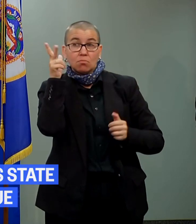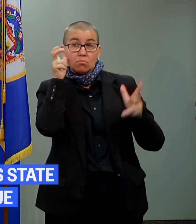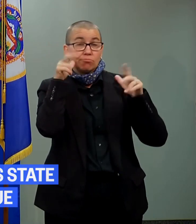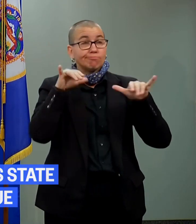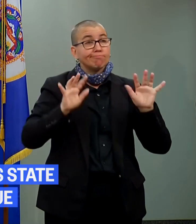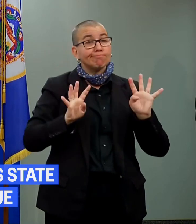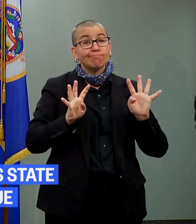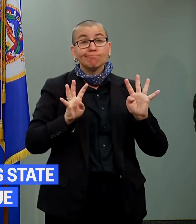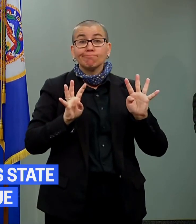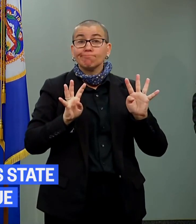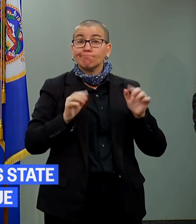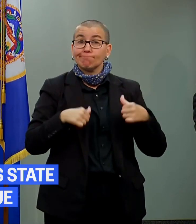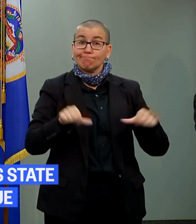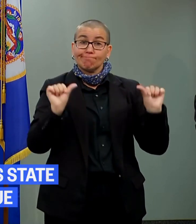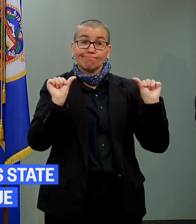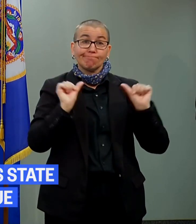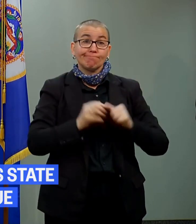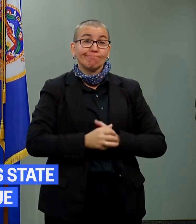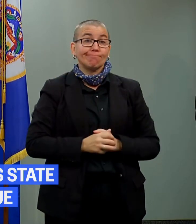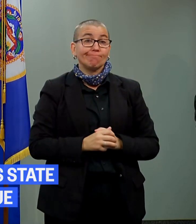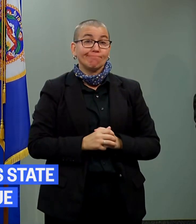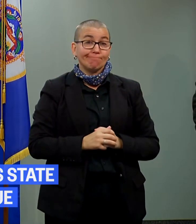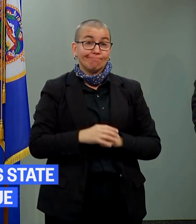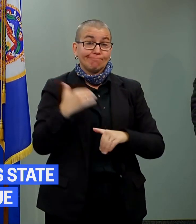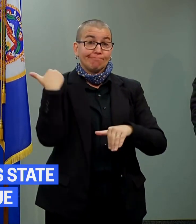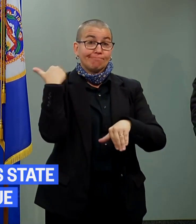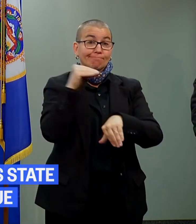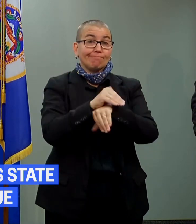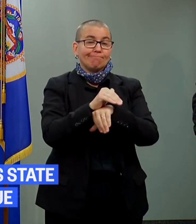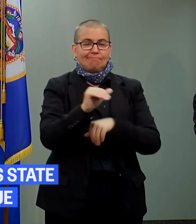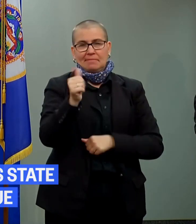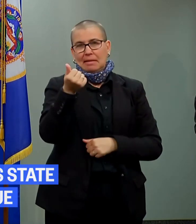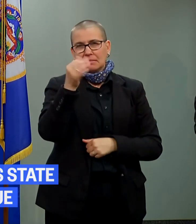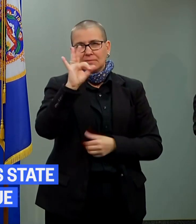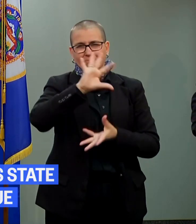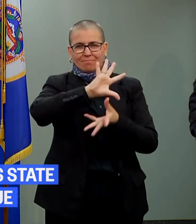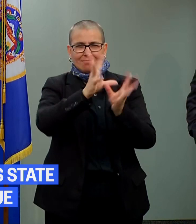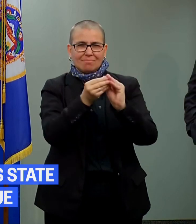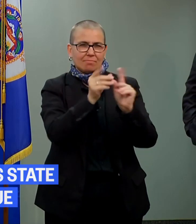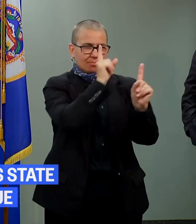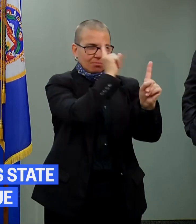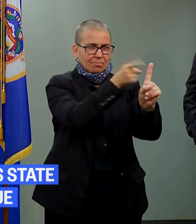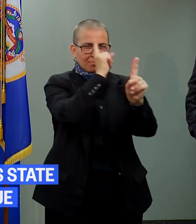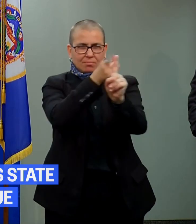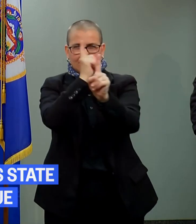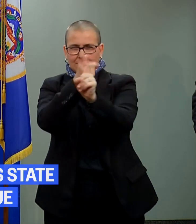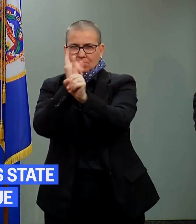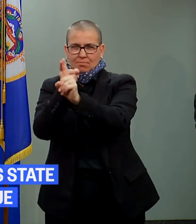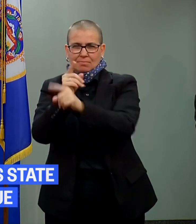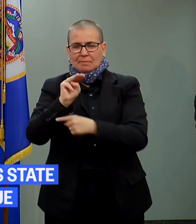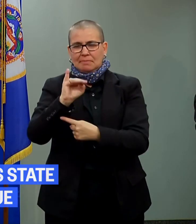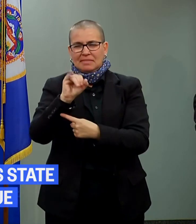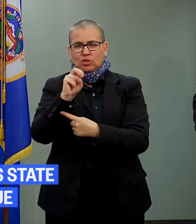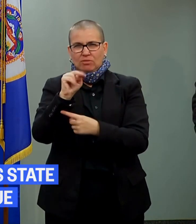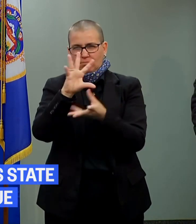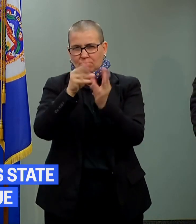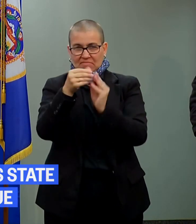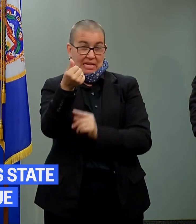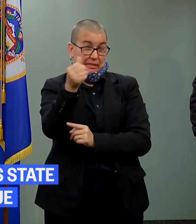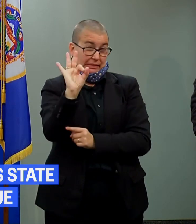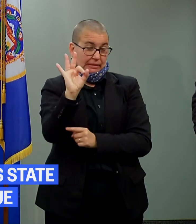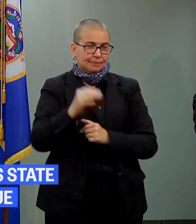completed 19 missions supporting law and order operations, fire response, and EMS support.